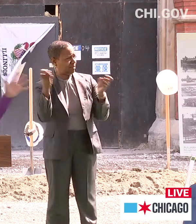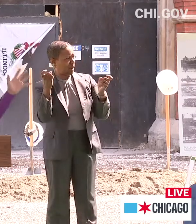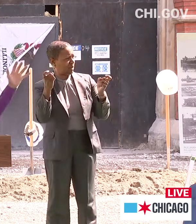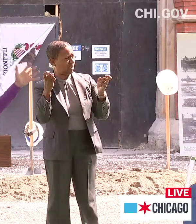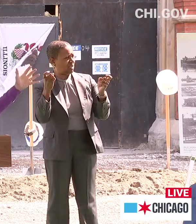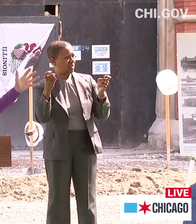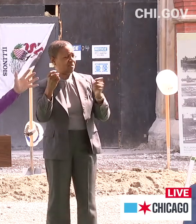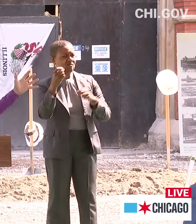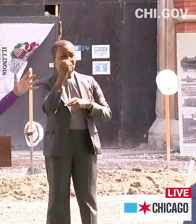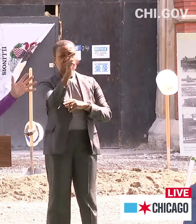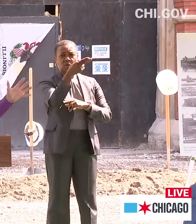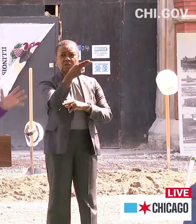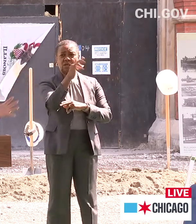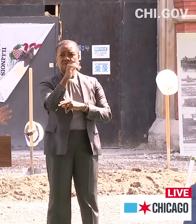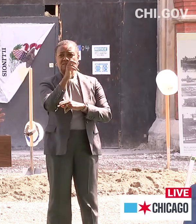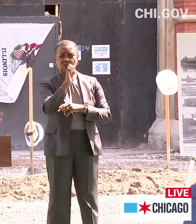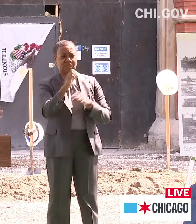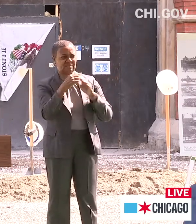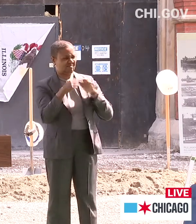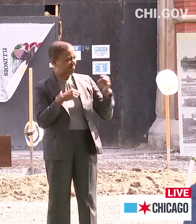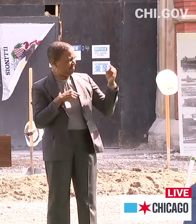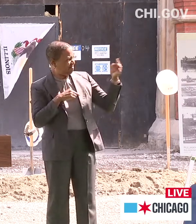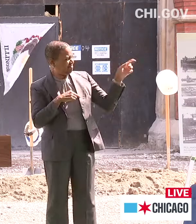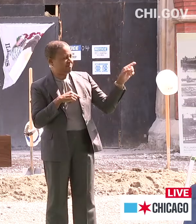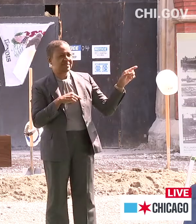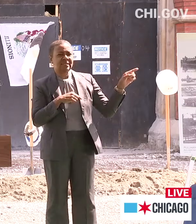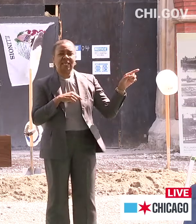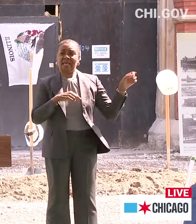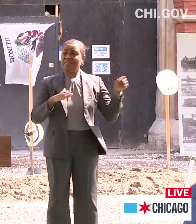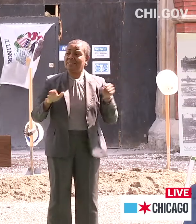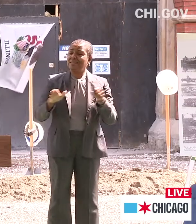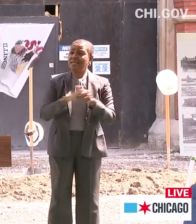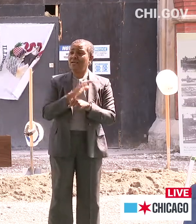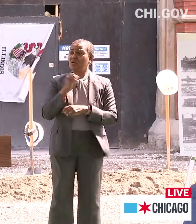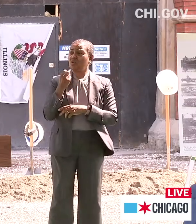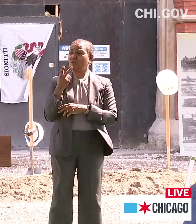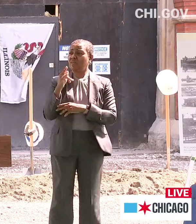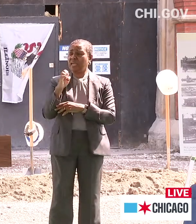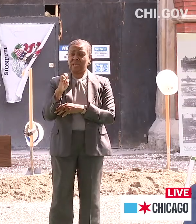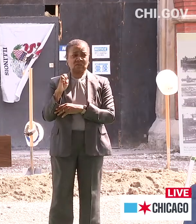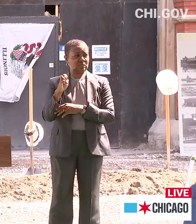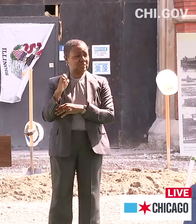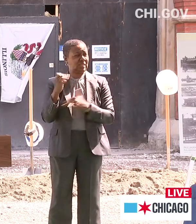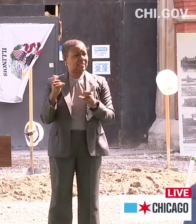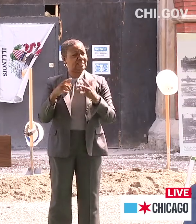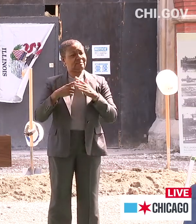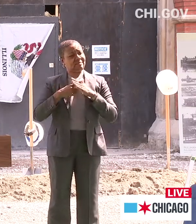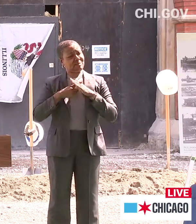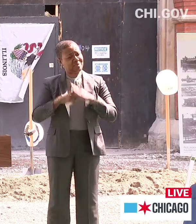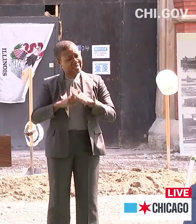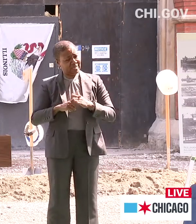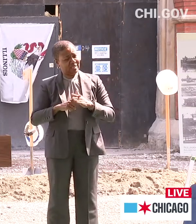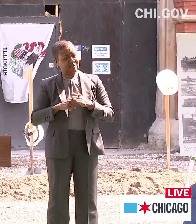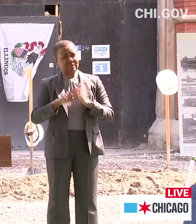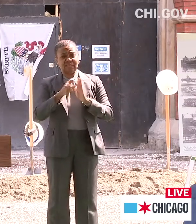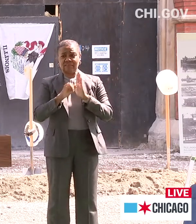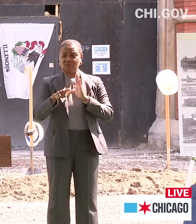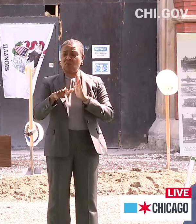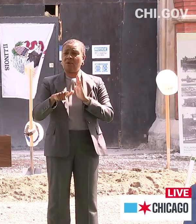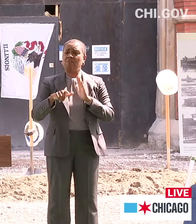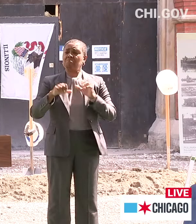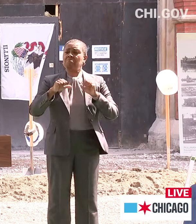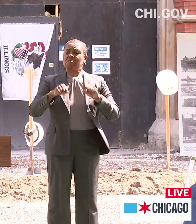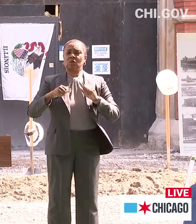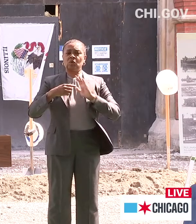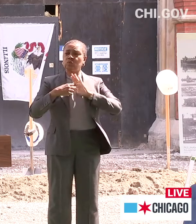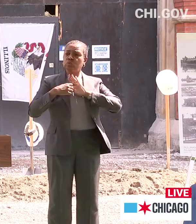From the Hotel Florence, which is across the street, and to the entire 12 acres, this is the beginning of the state of Illinois being able